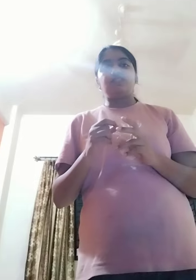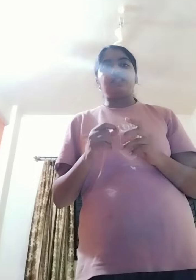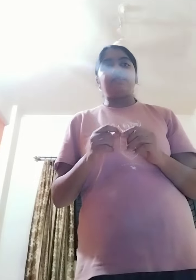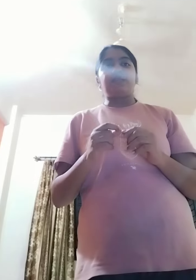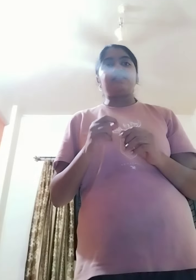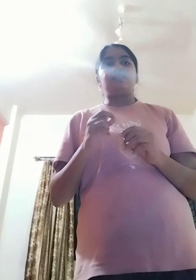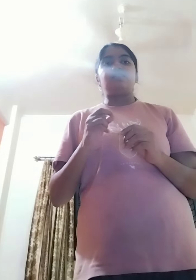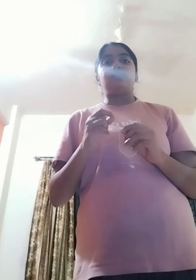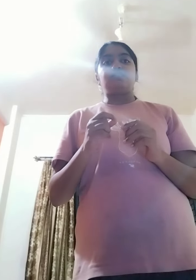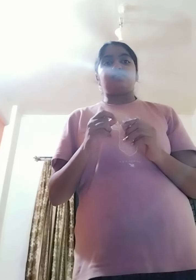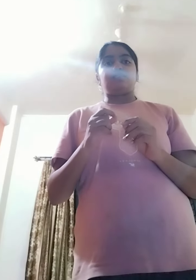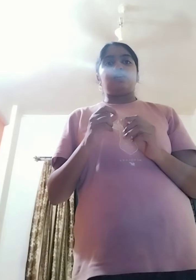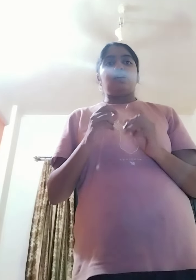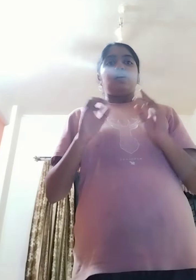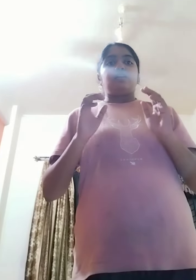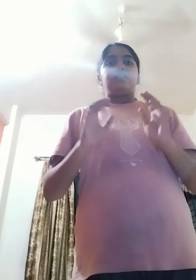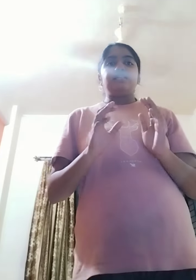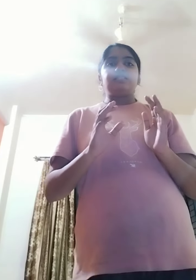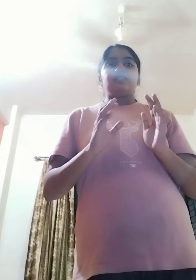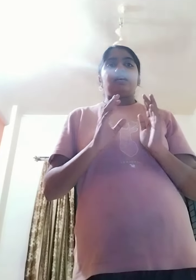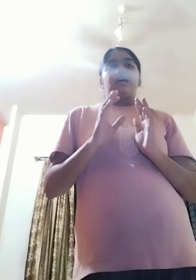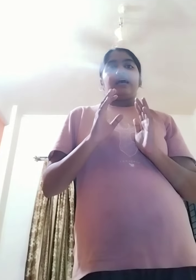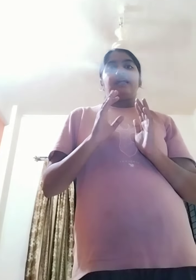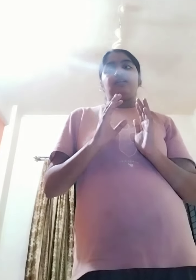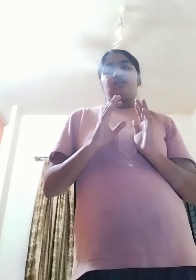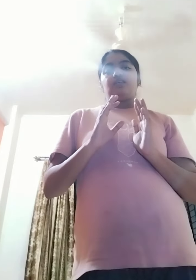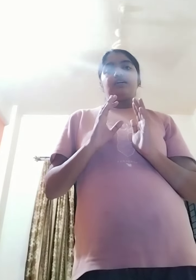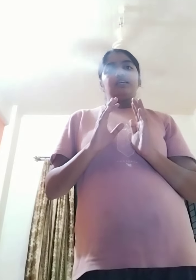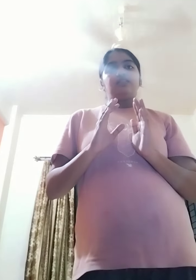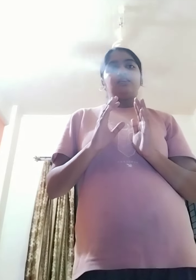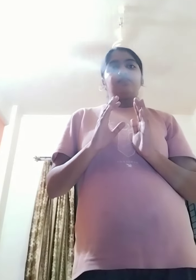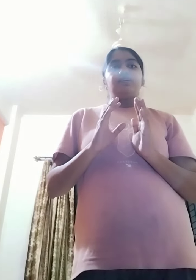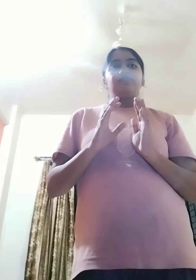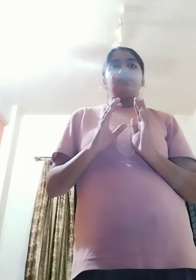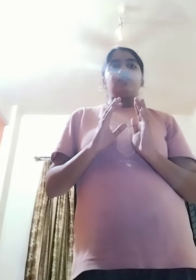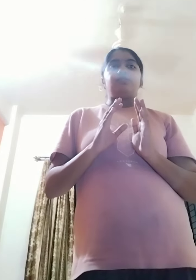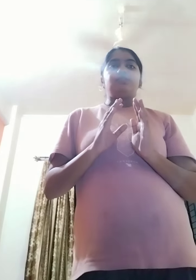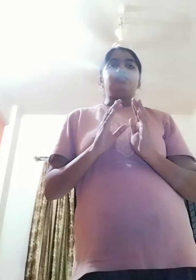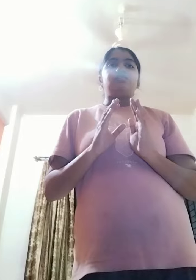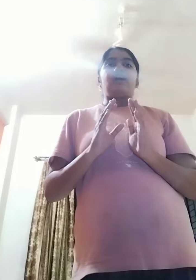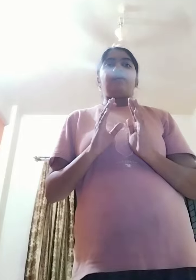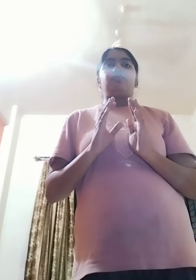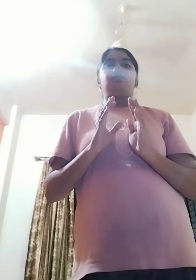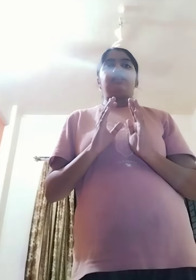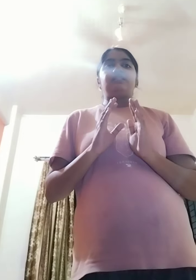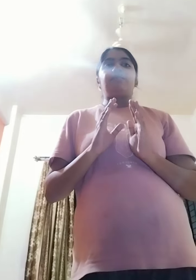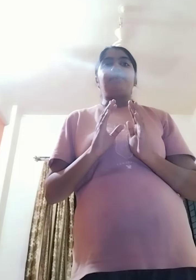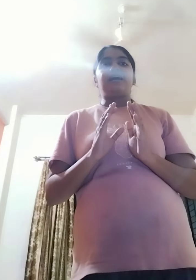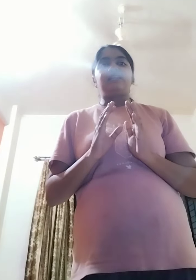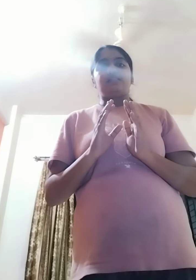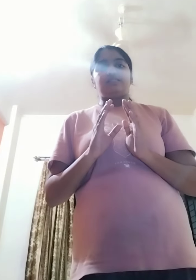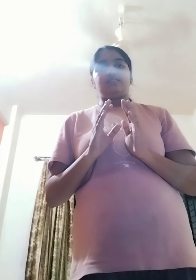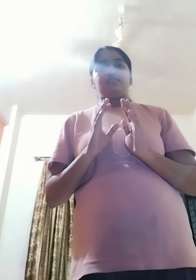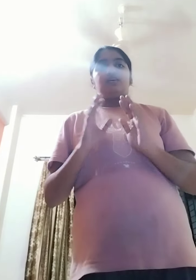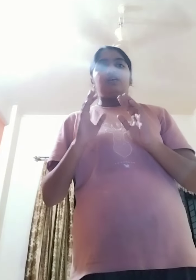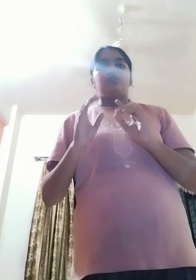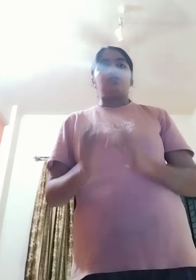named as this, and in front of this we have to take the parenthesis. So